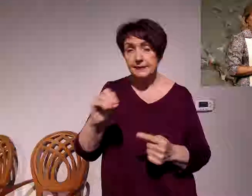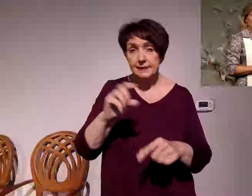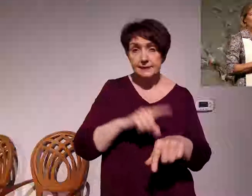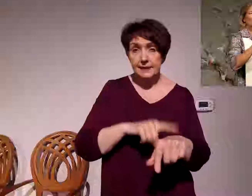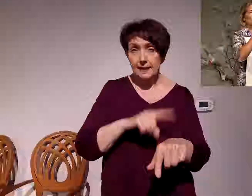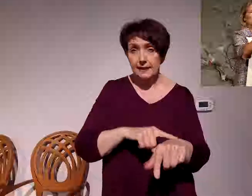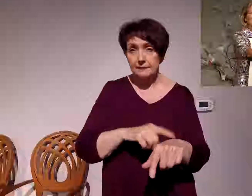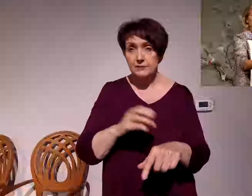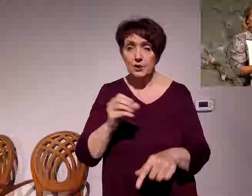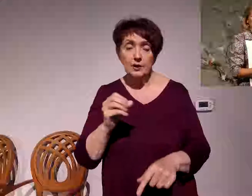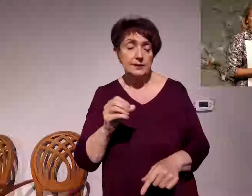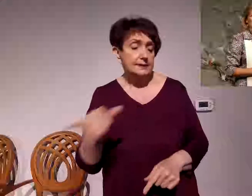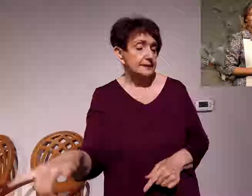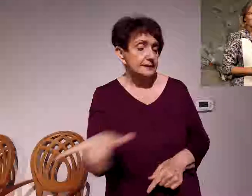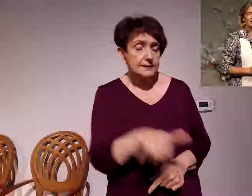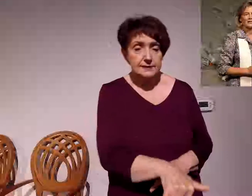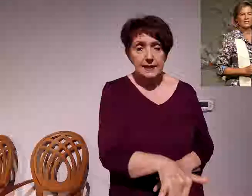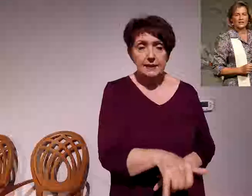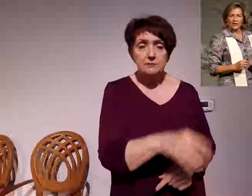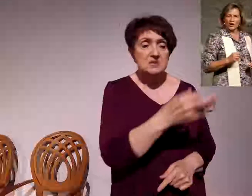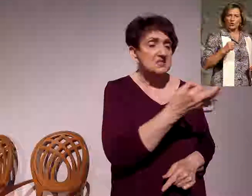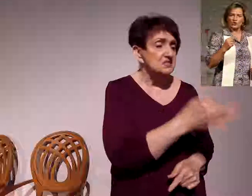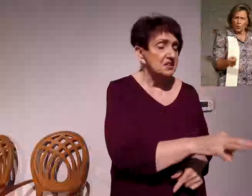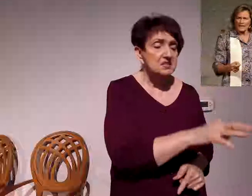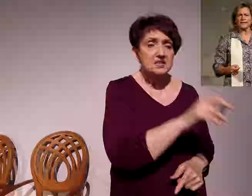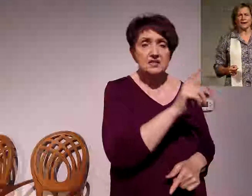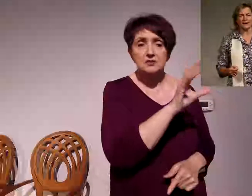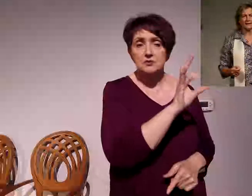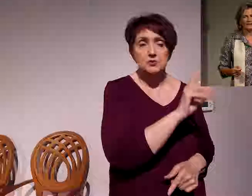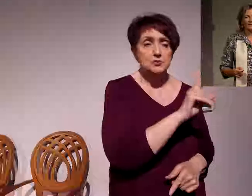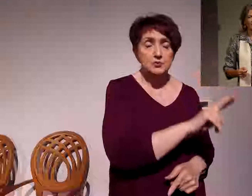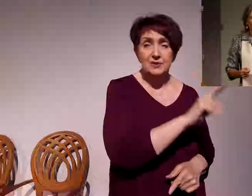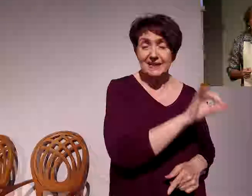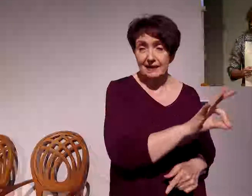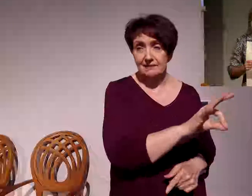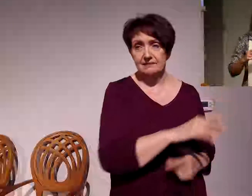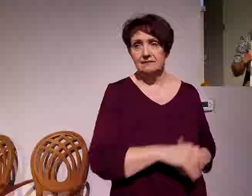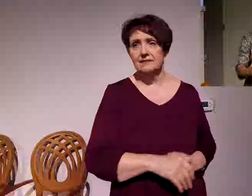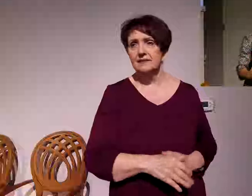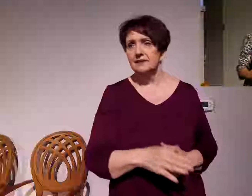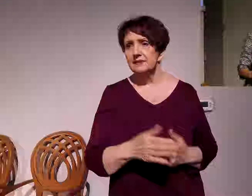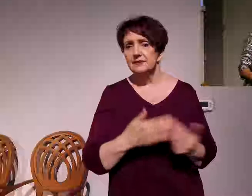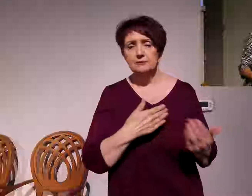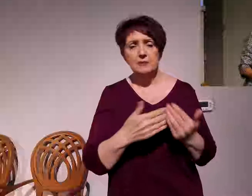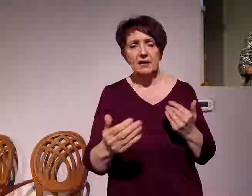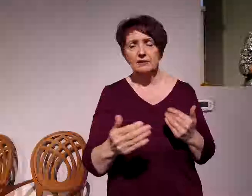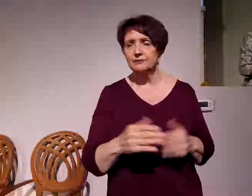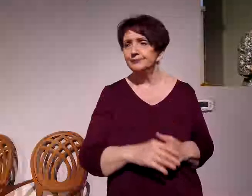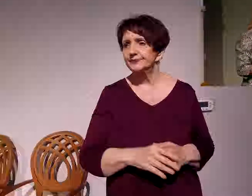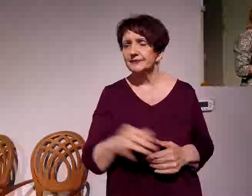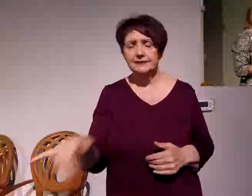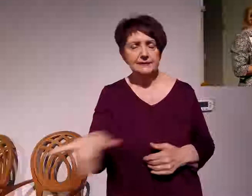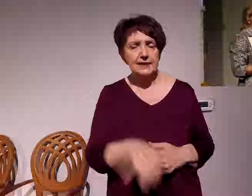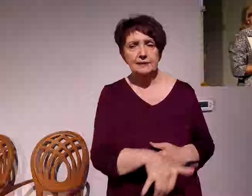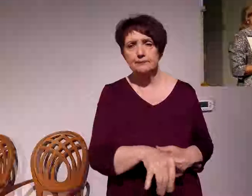9 or 19 or 29. It's just as certain.